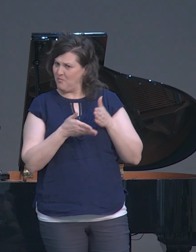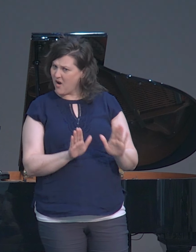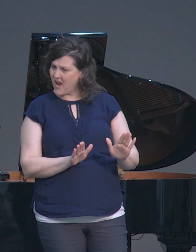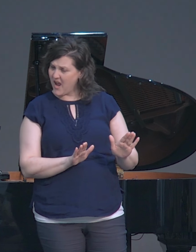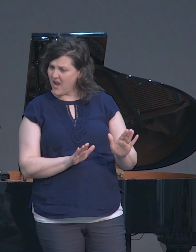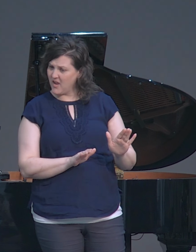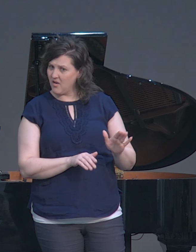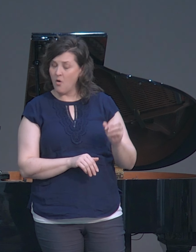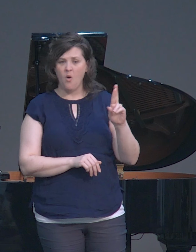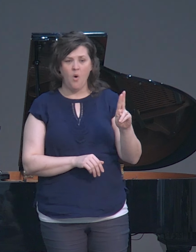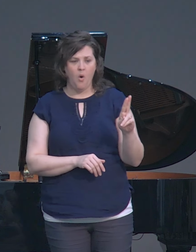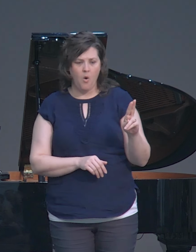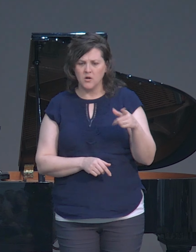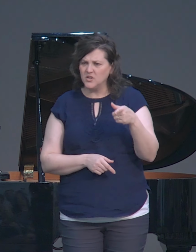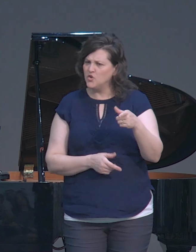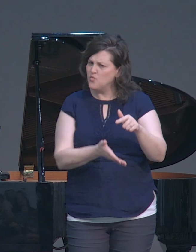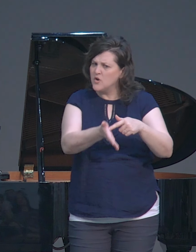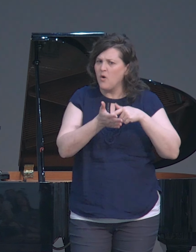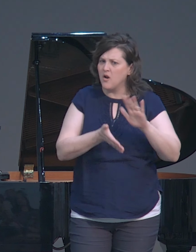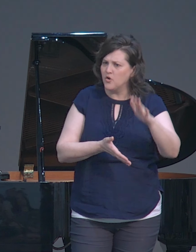husband to a standard that's higher than your own?